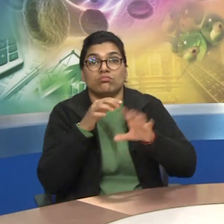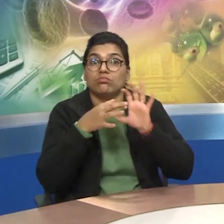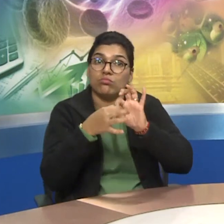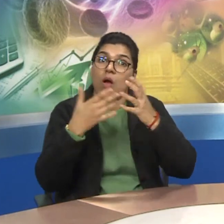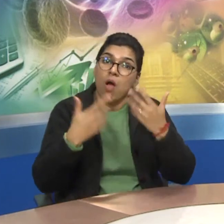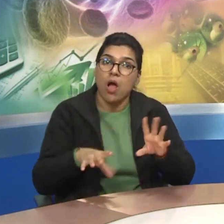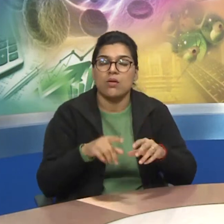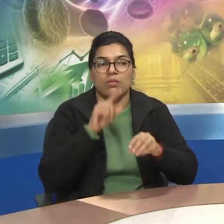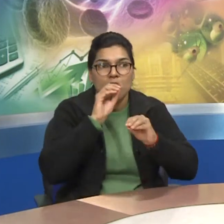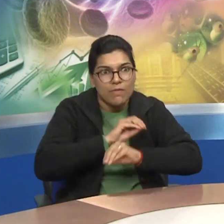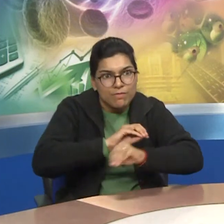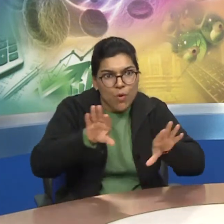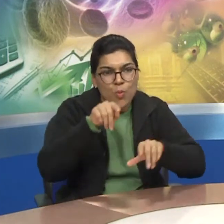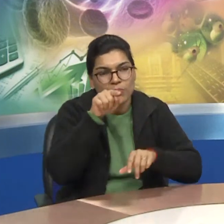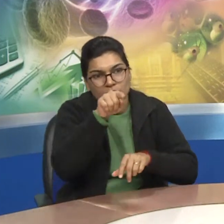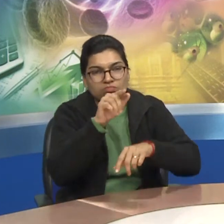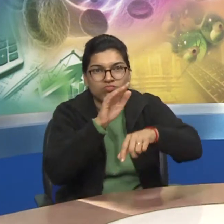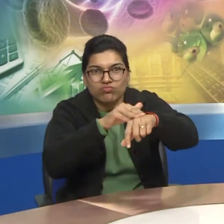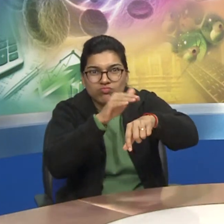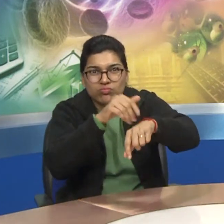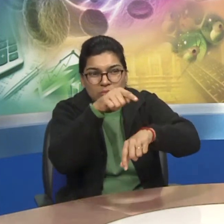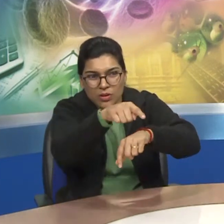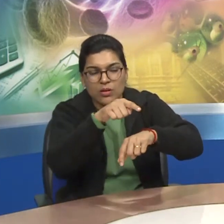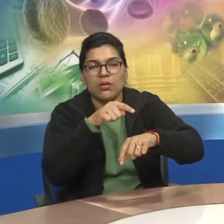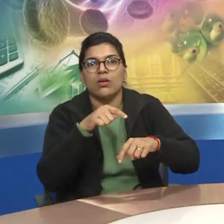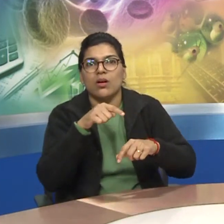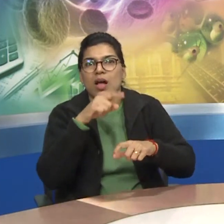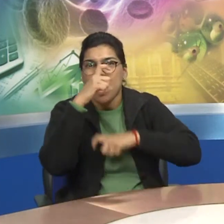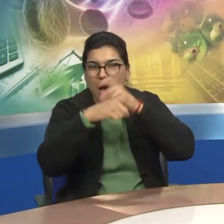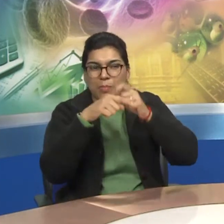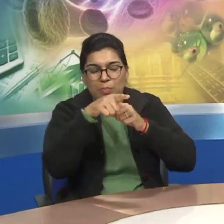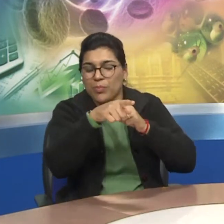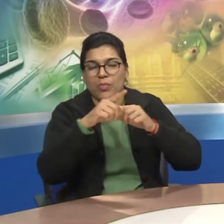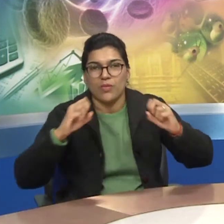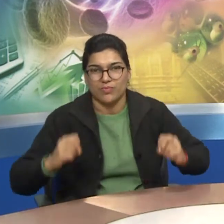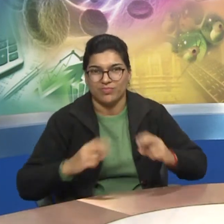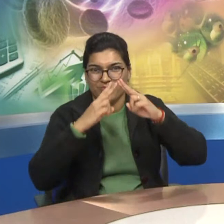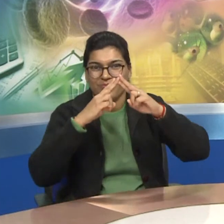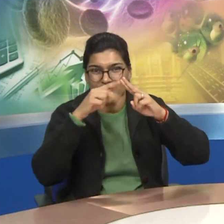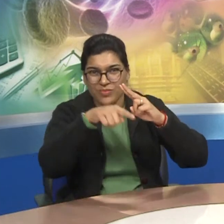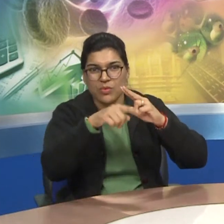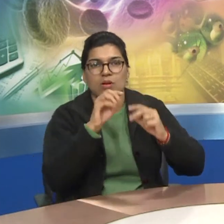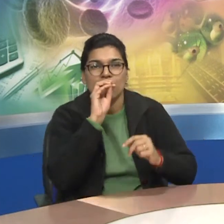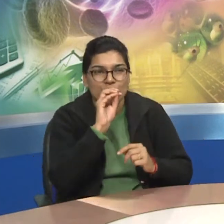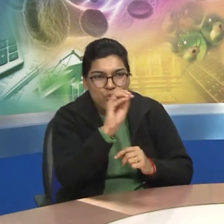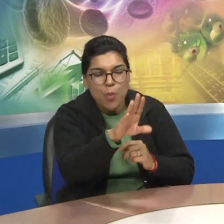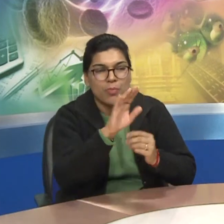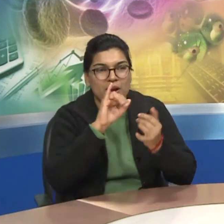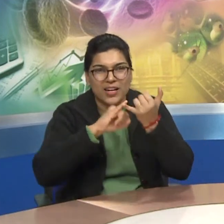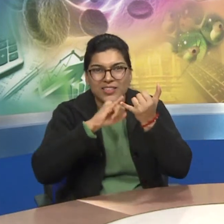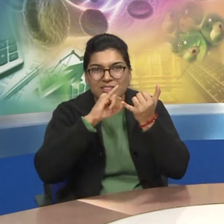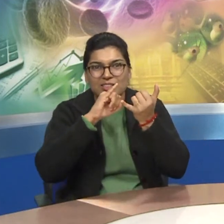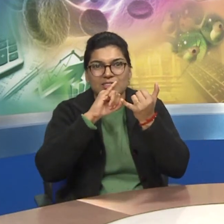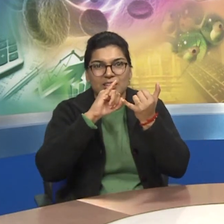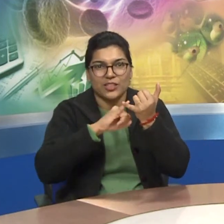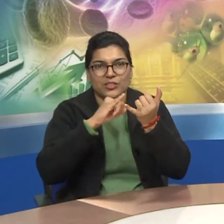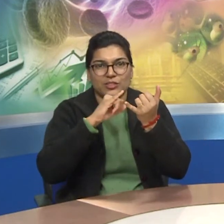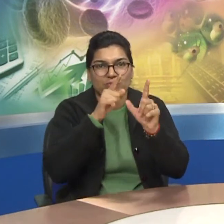when 2.2 million residents of Sydney, which is in Australia,